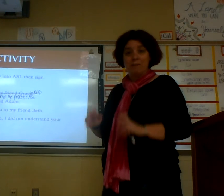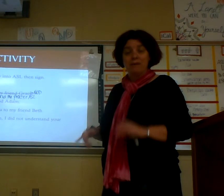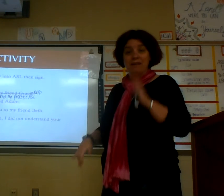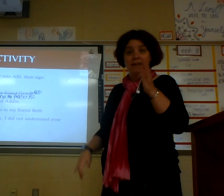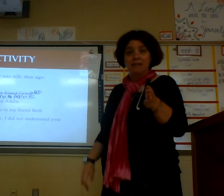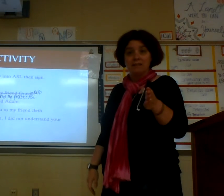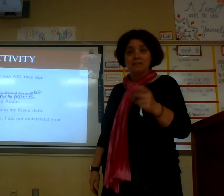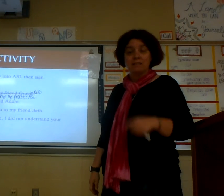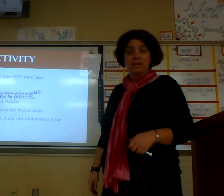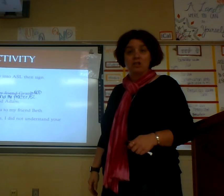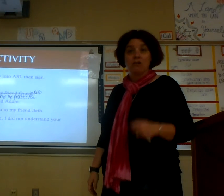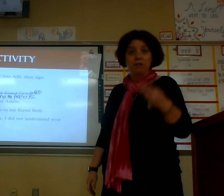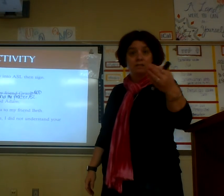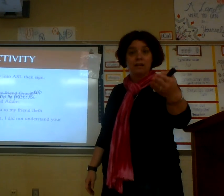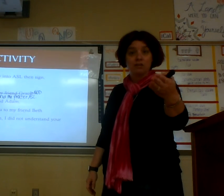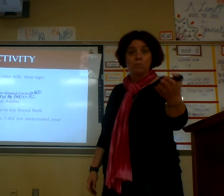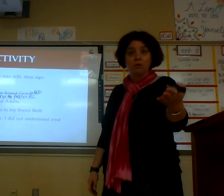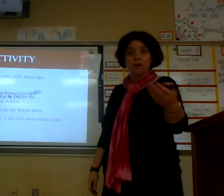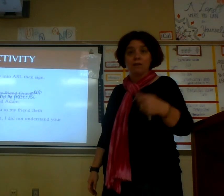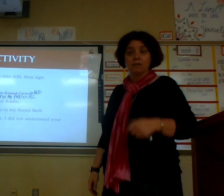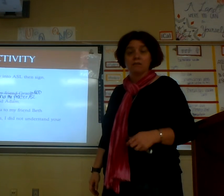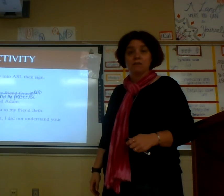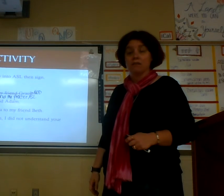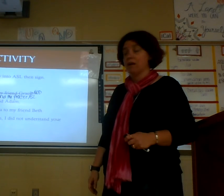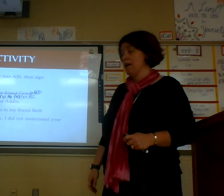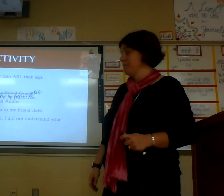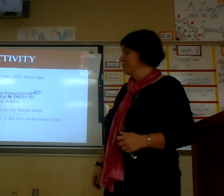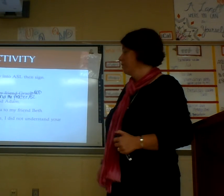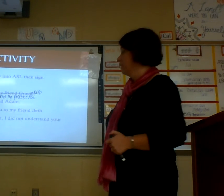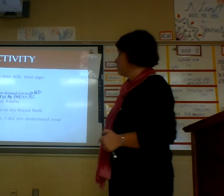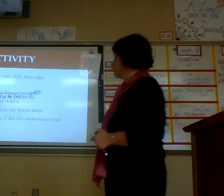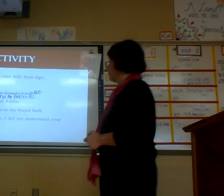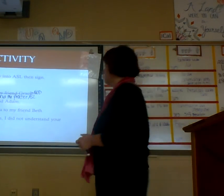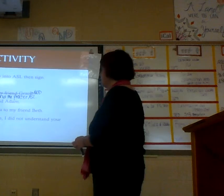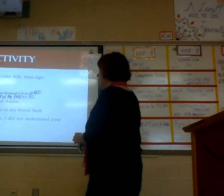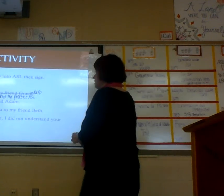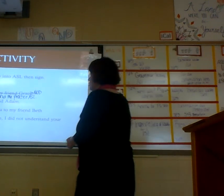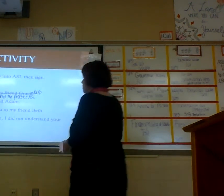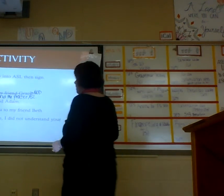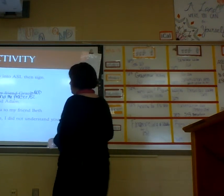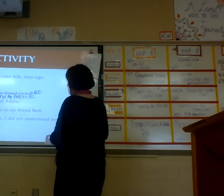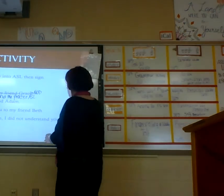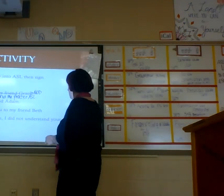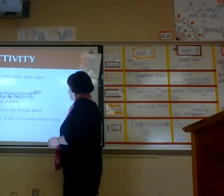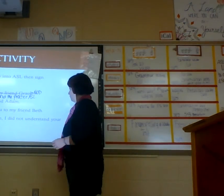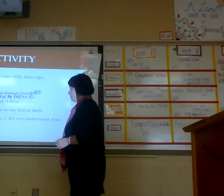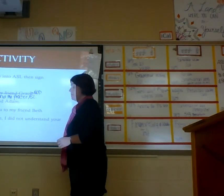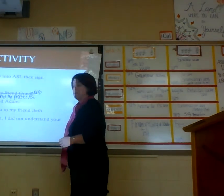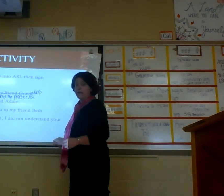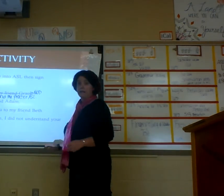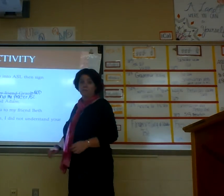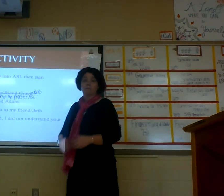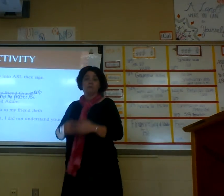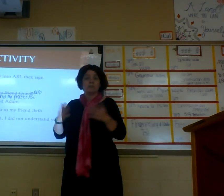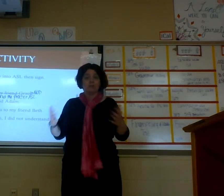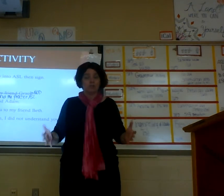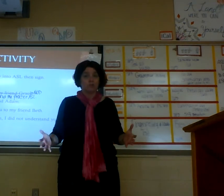up in that section, or in this section where you got this lecture from. So you have that as well. But again, should you have